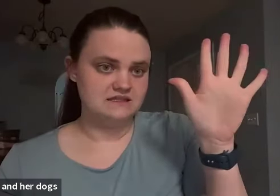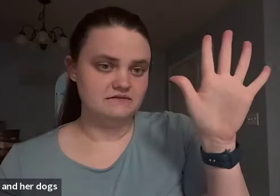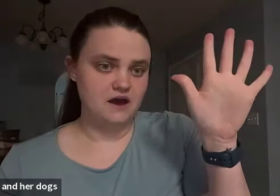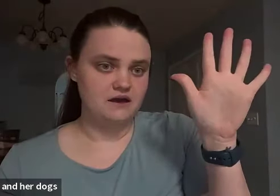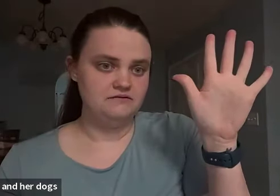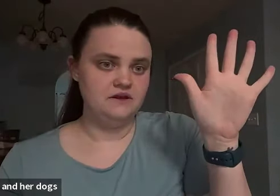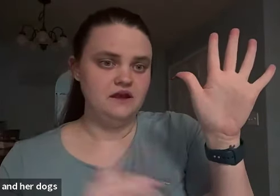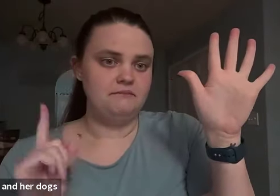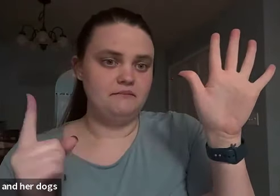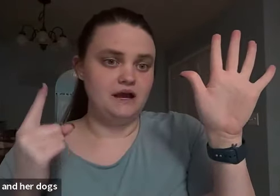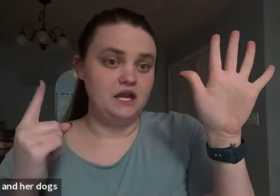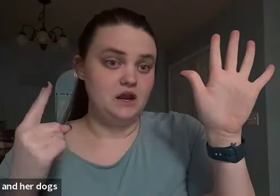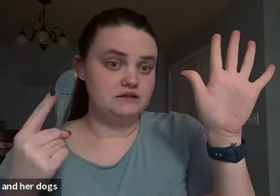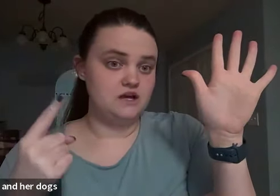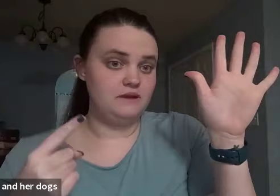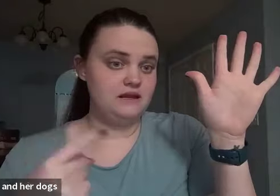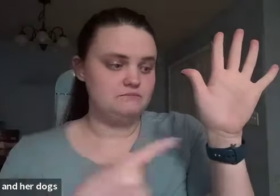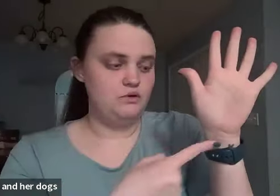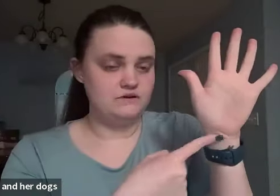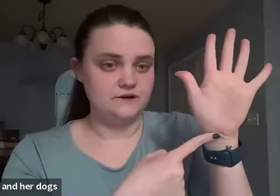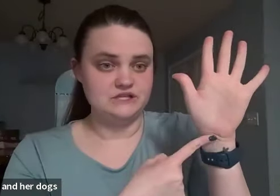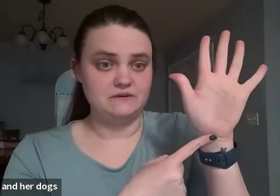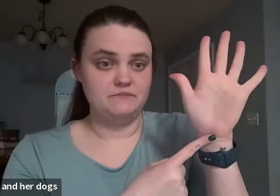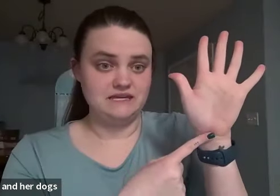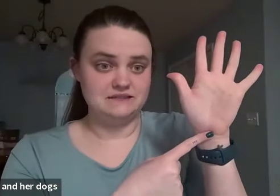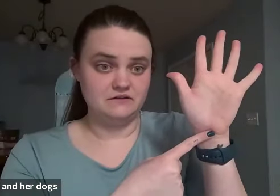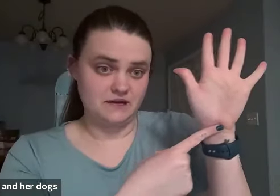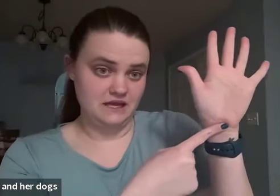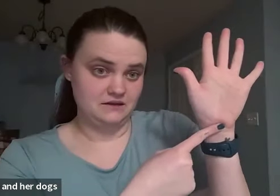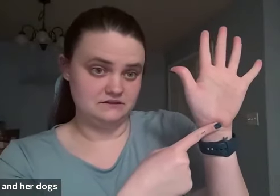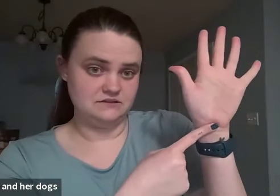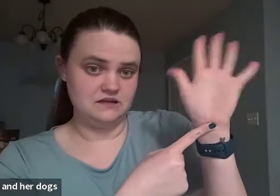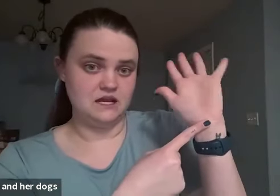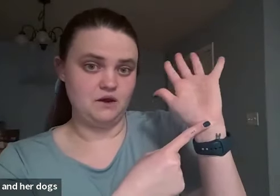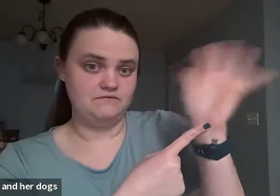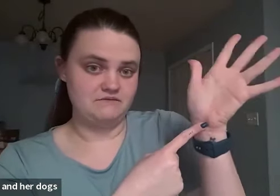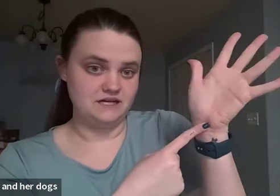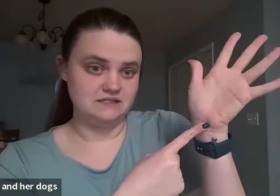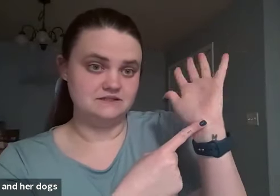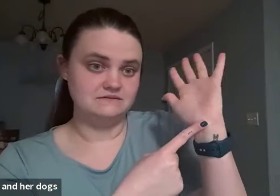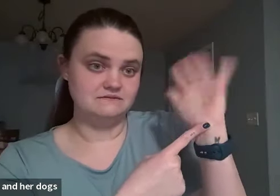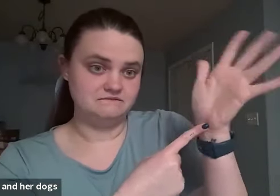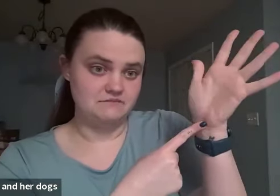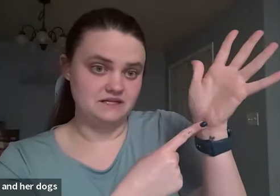hand's in the 5, my non-dominant pointer finger's at the base of my hand, and I go 5 minutes, 5